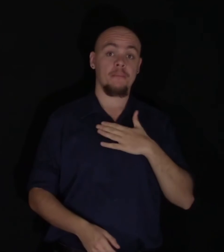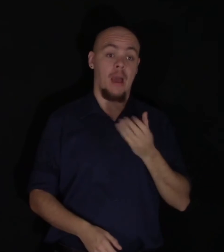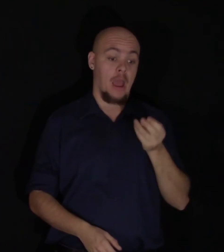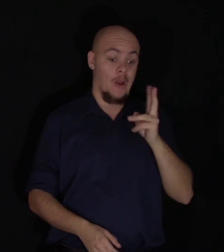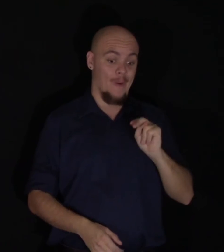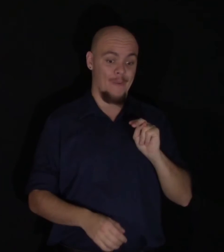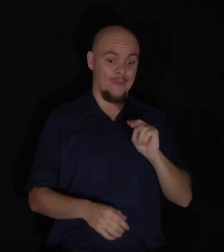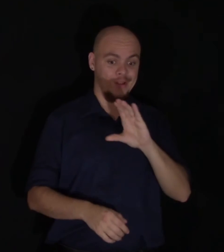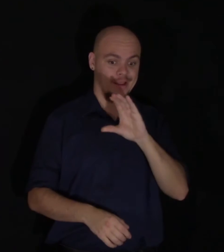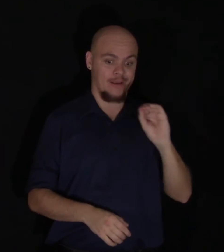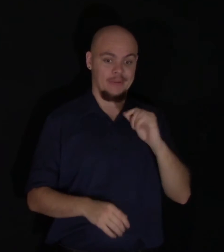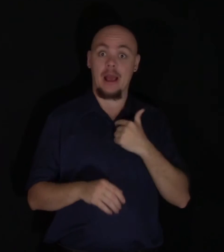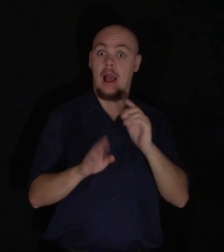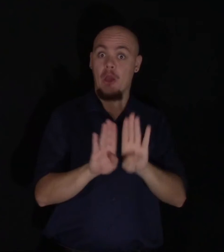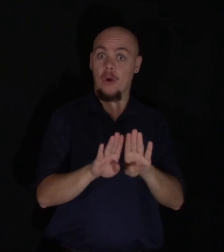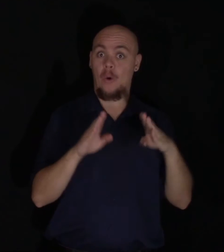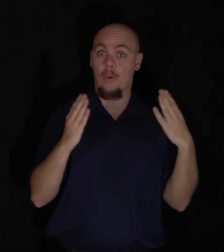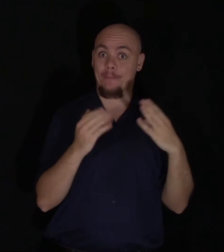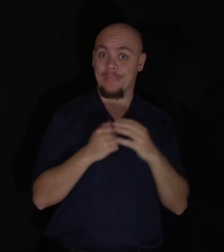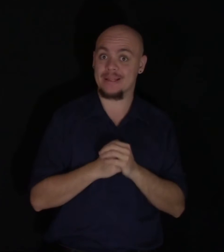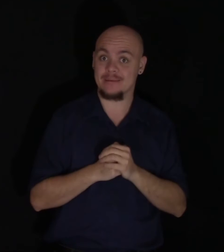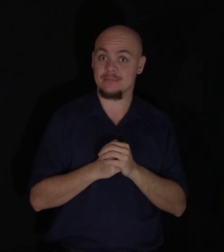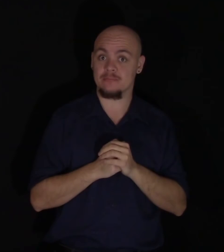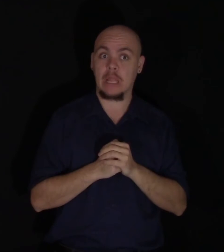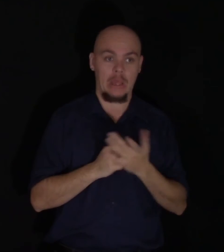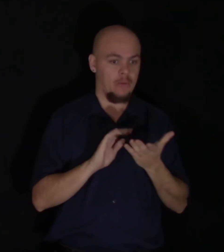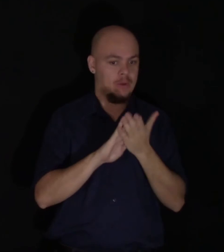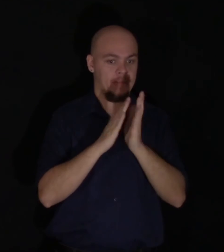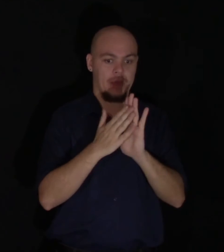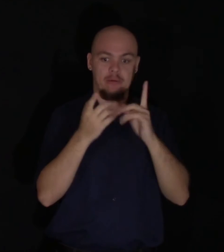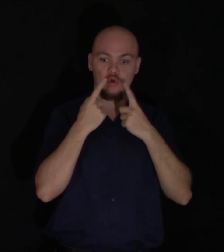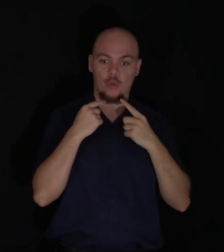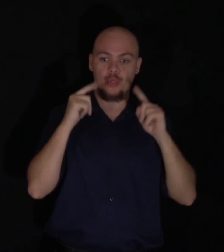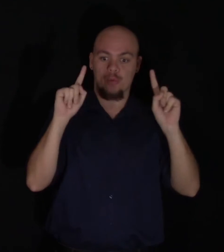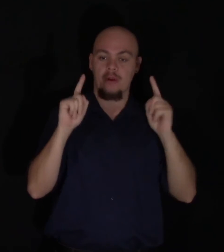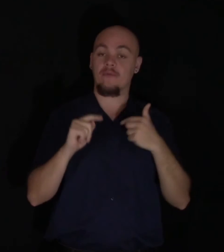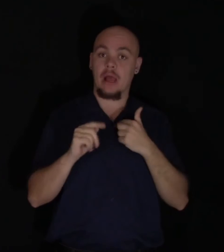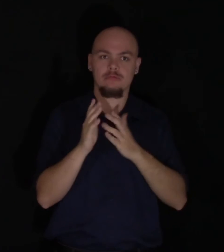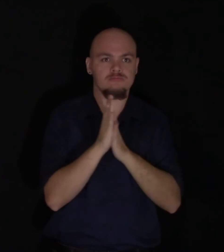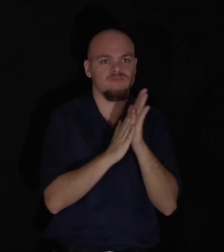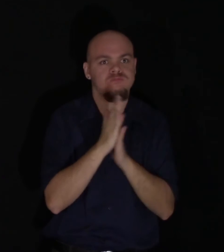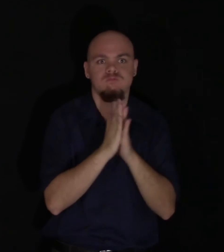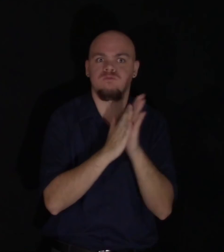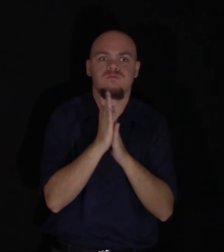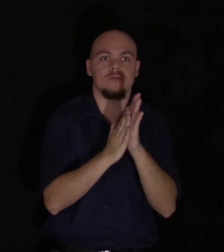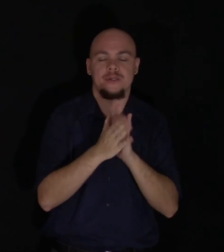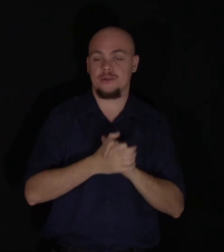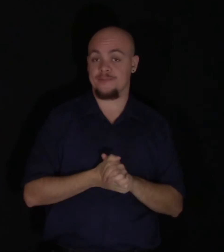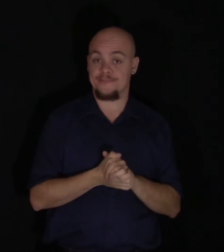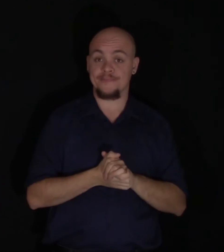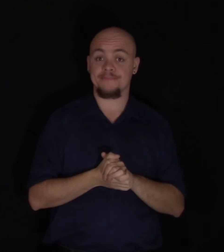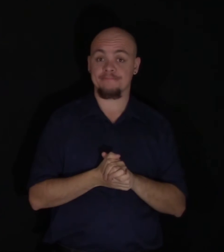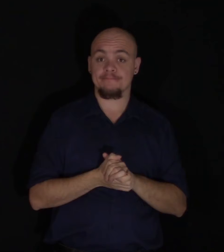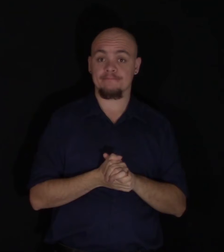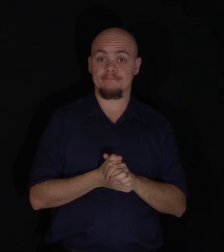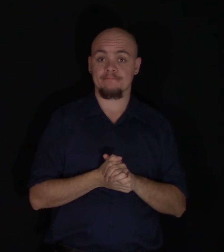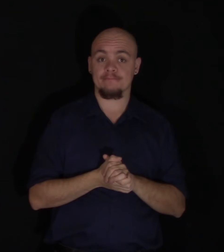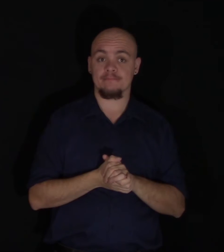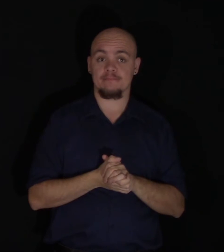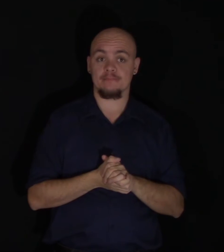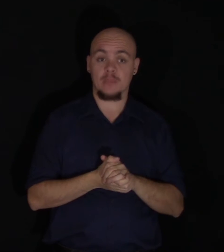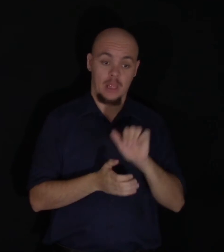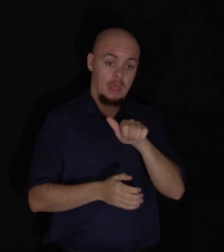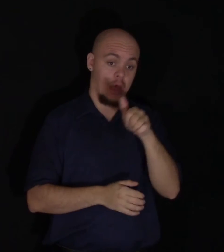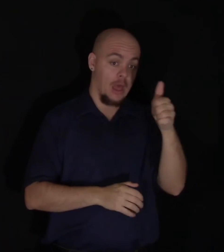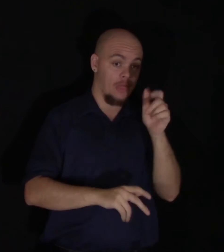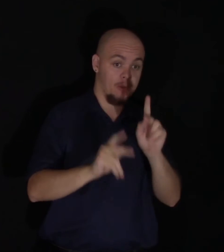company. And we started to thrive. Why? Because I was passionate about what I did. And I was also committed to helping others